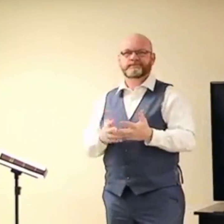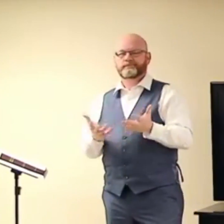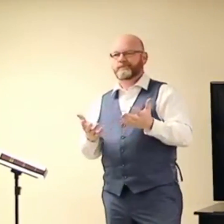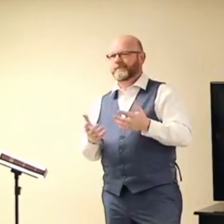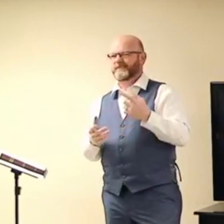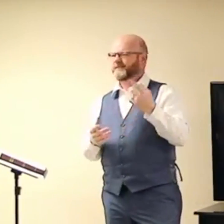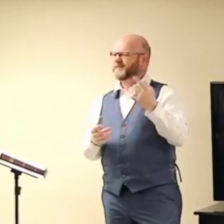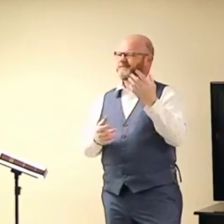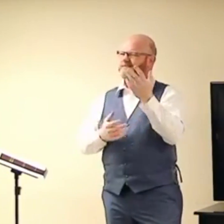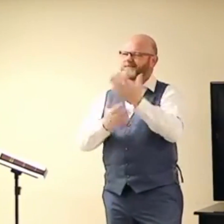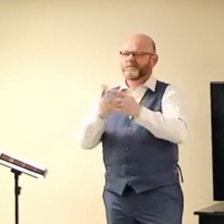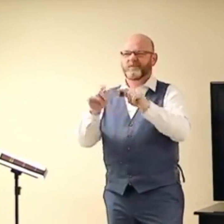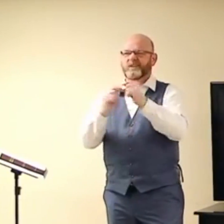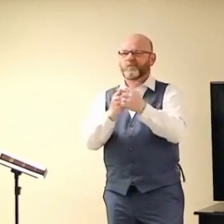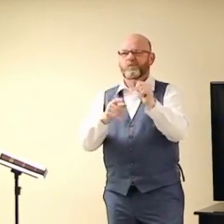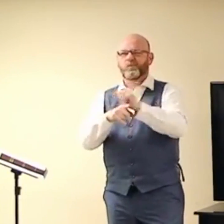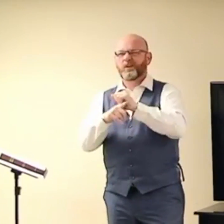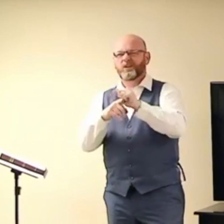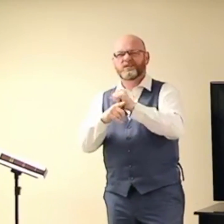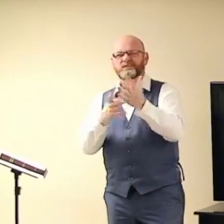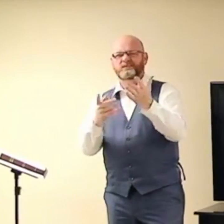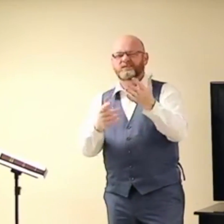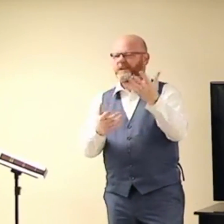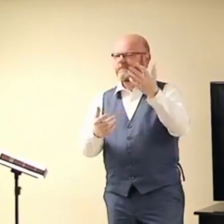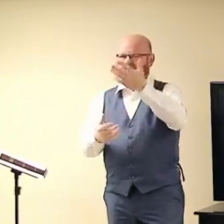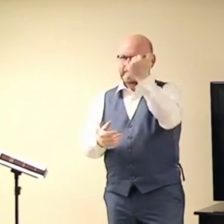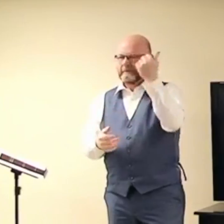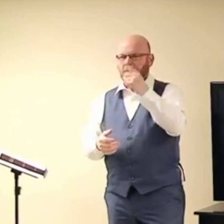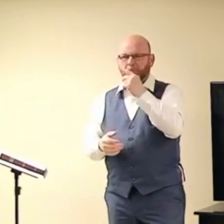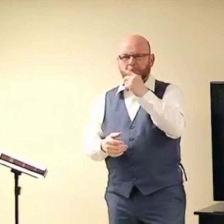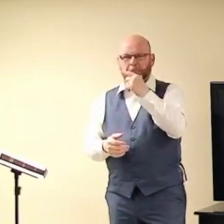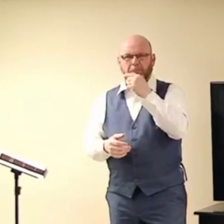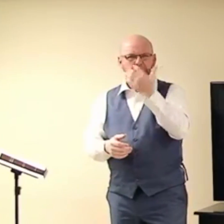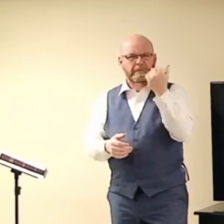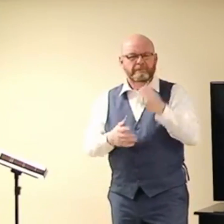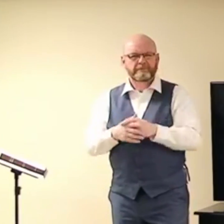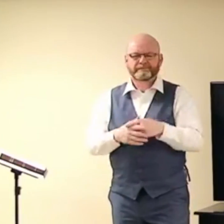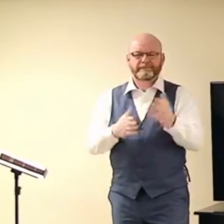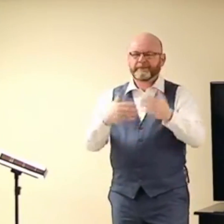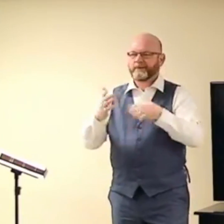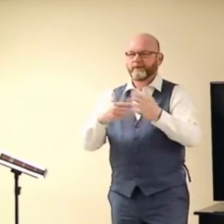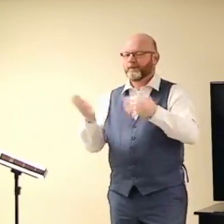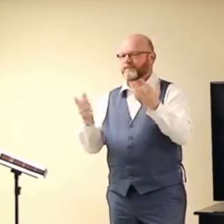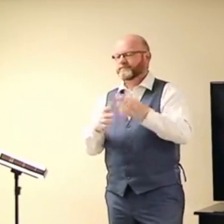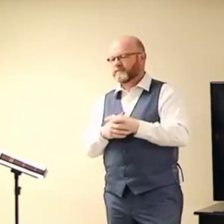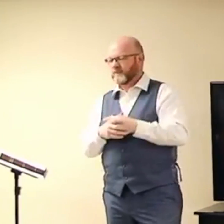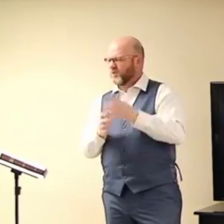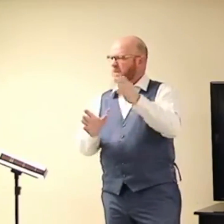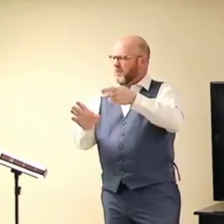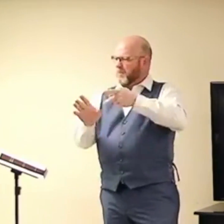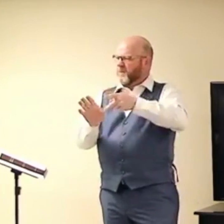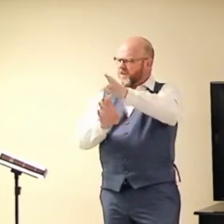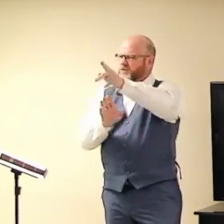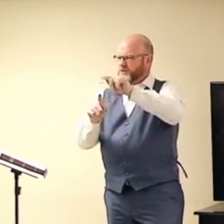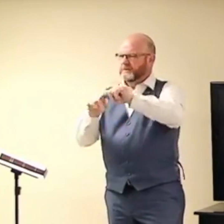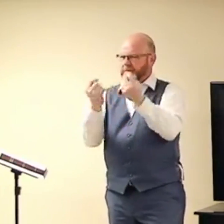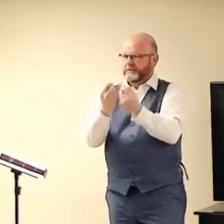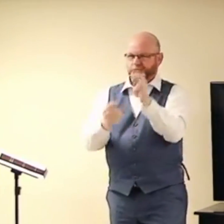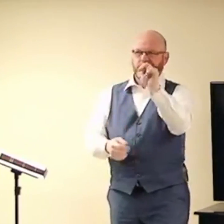One time I saw a team practicing. I forget who. It doesn't really matter who. The point is,